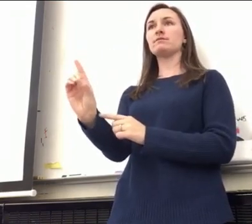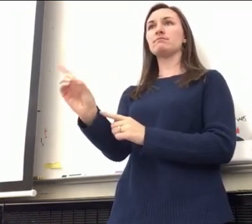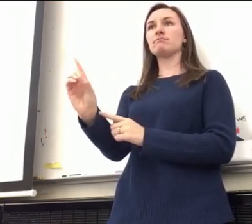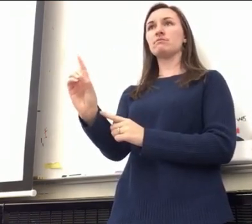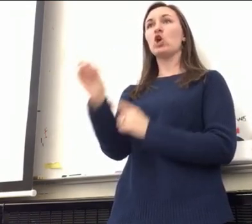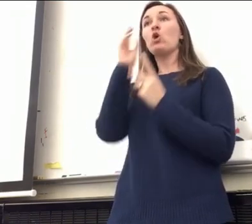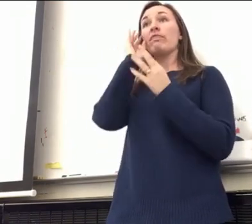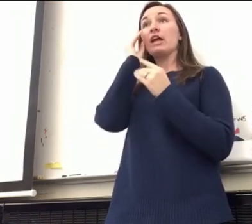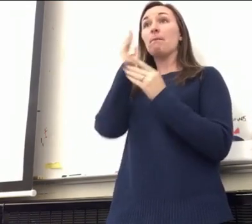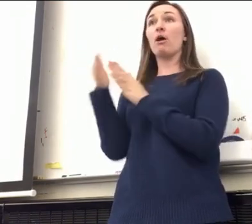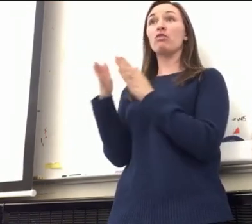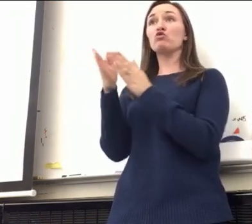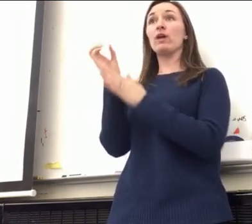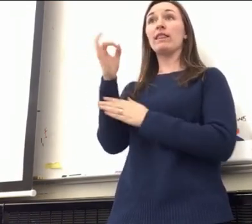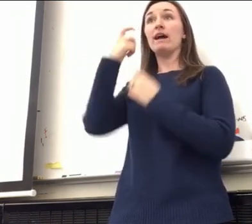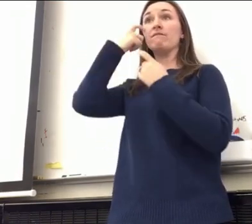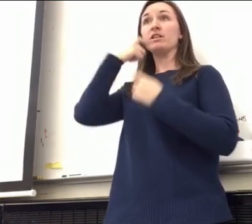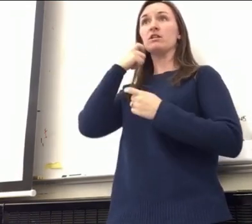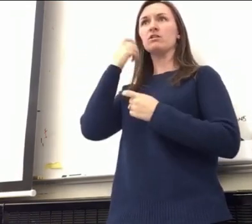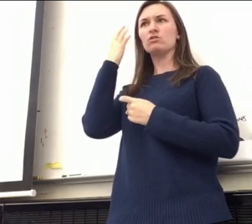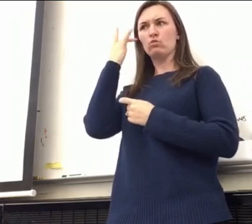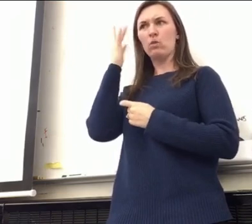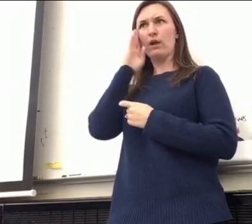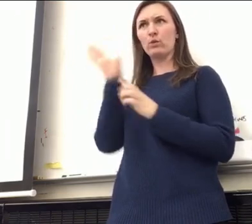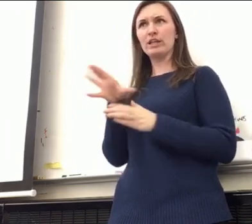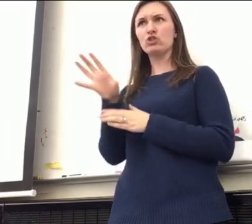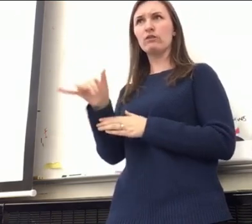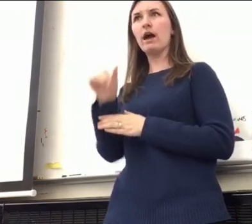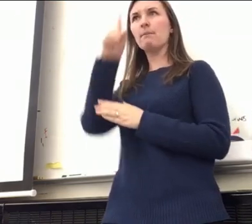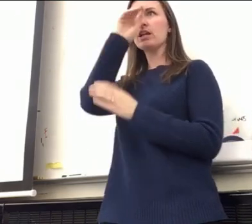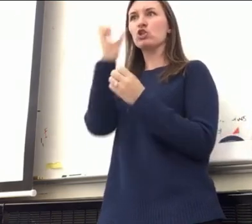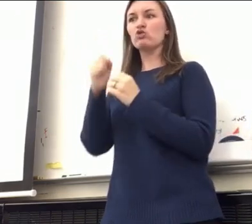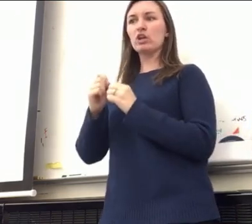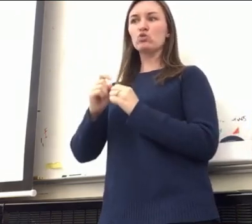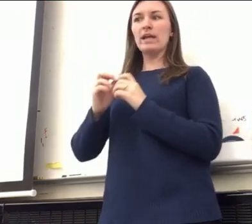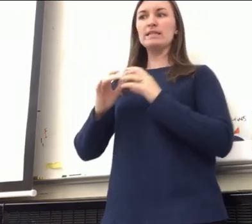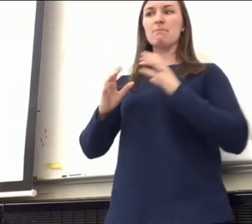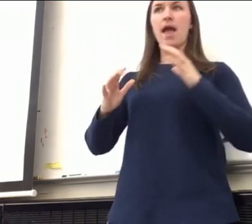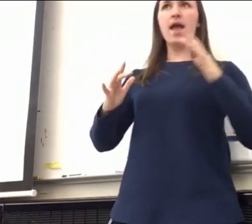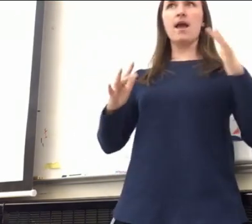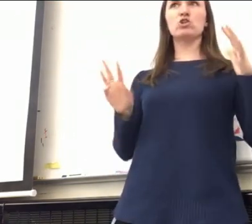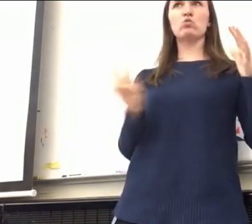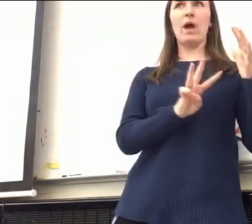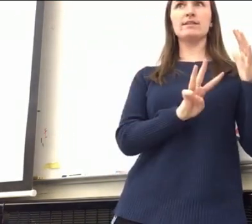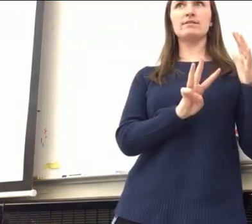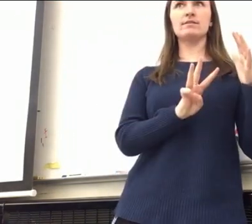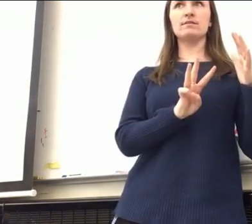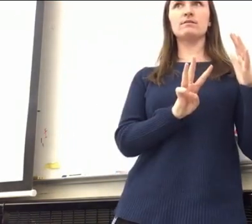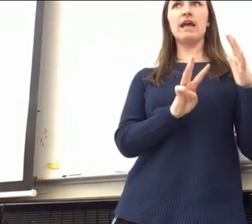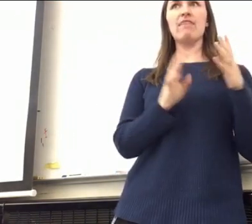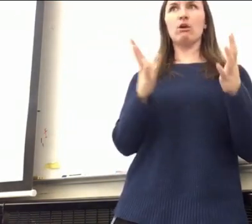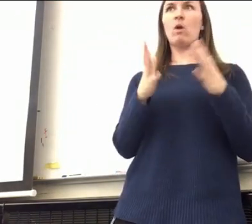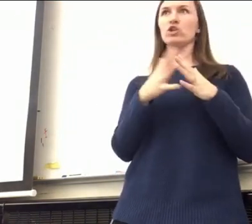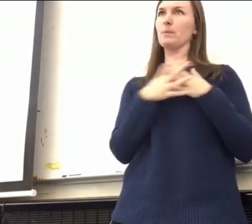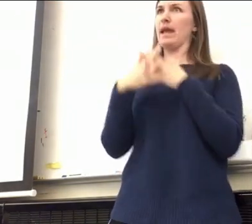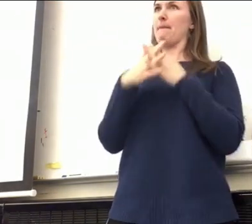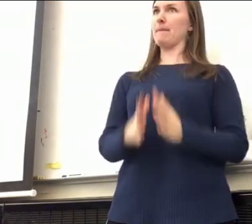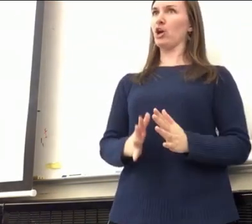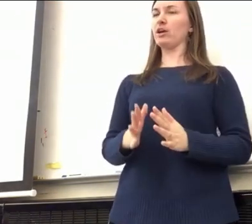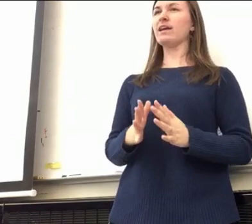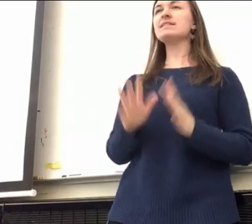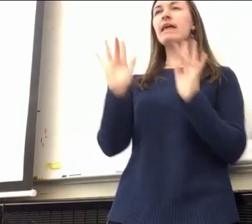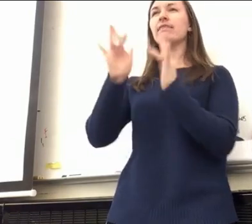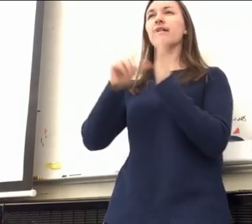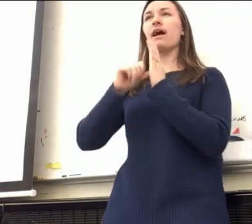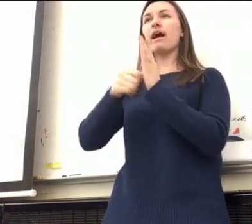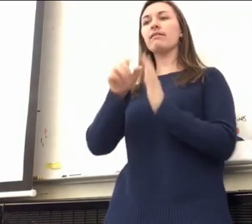of Tears? Expansionism, moving westward, pro, manifest destiny. And then if you will highlight the Whigs under